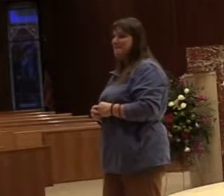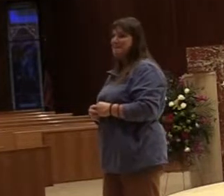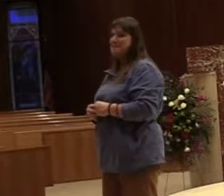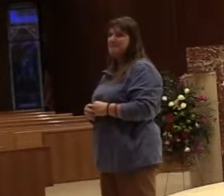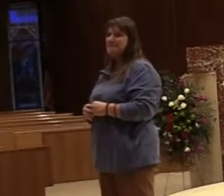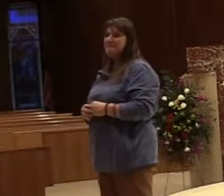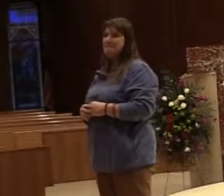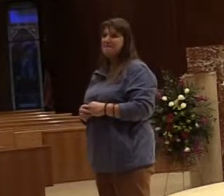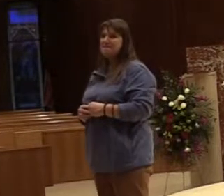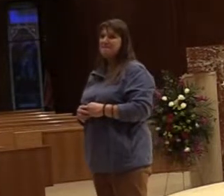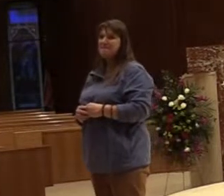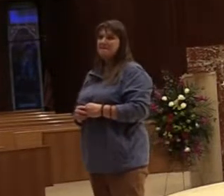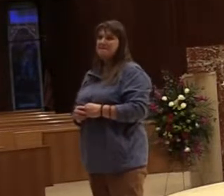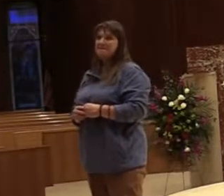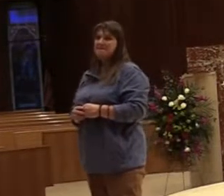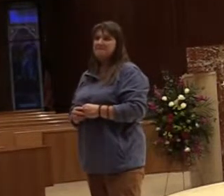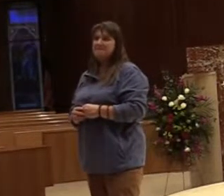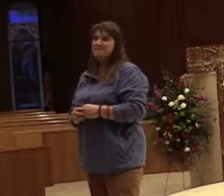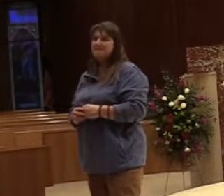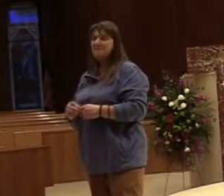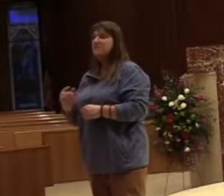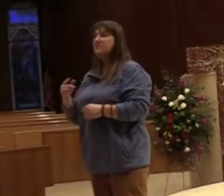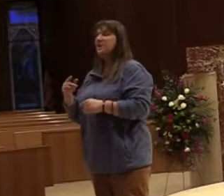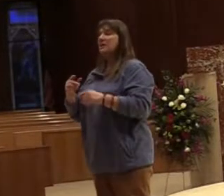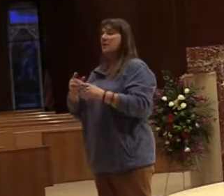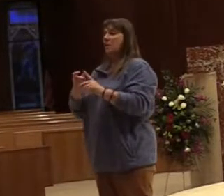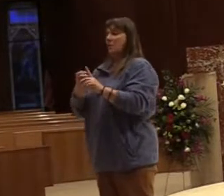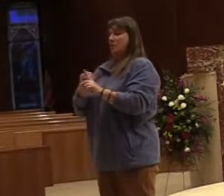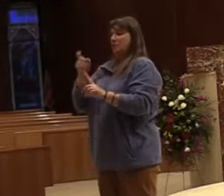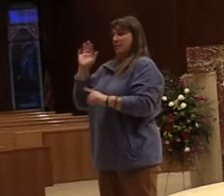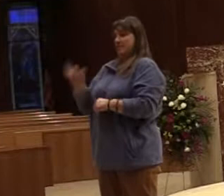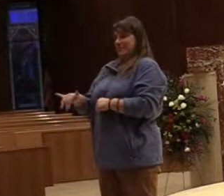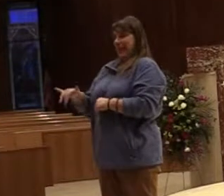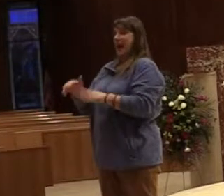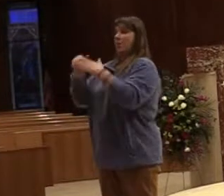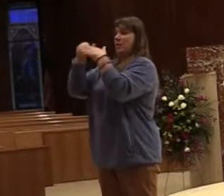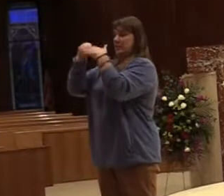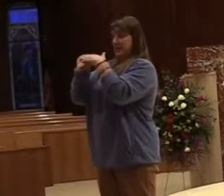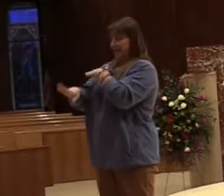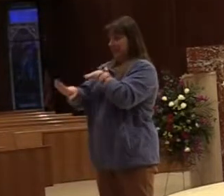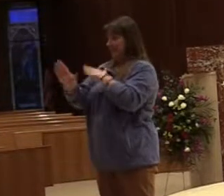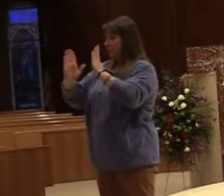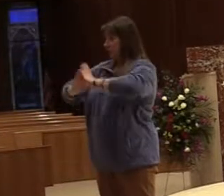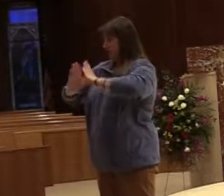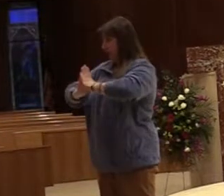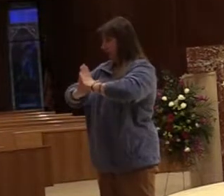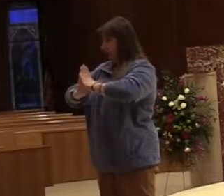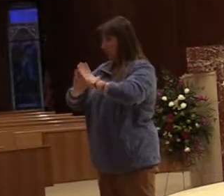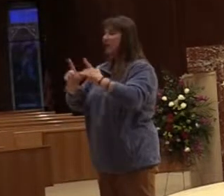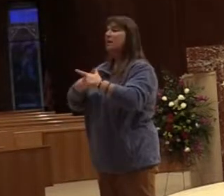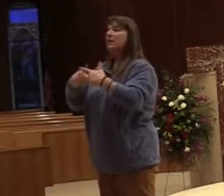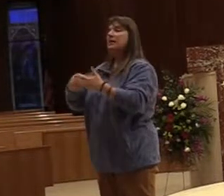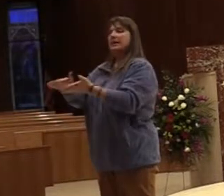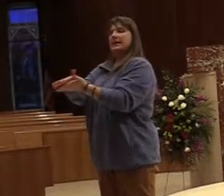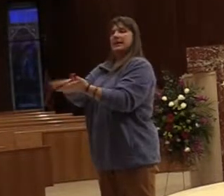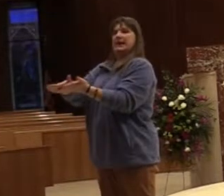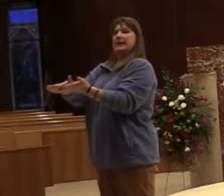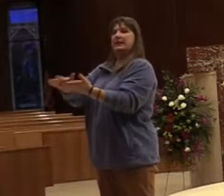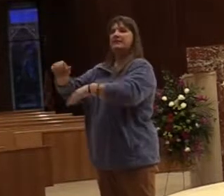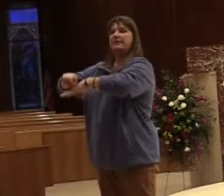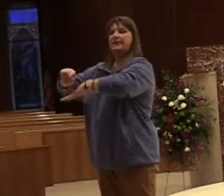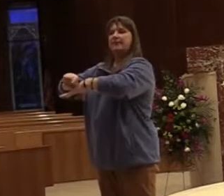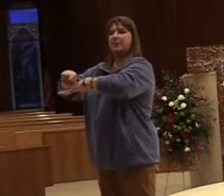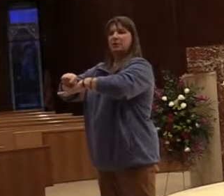It's right from this event that we go into the cleansing of the temple. The cleansing of the temple is when Jesus entered the temple